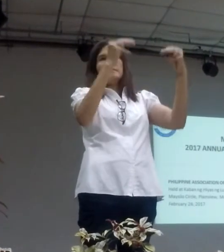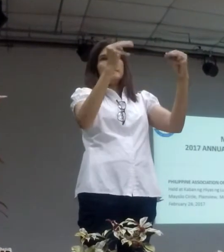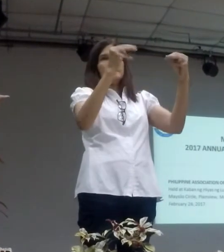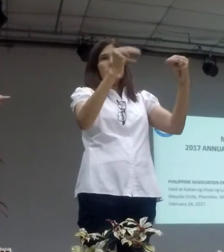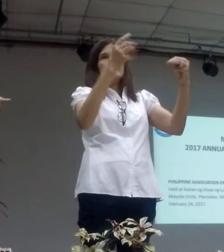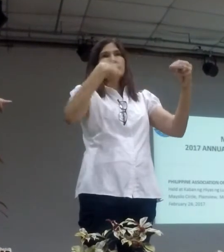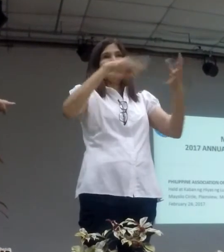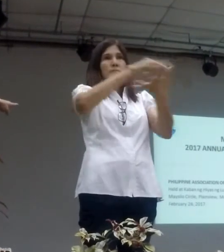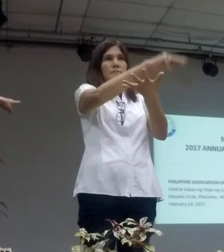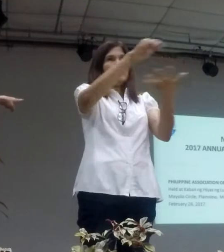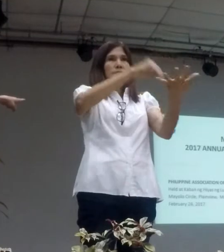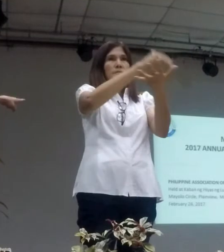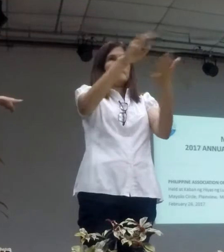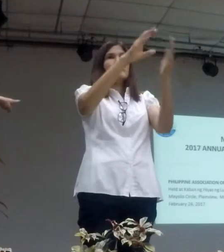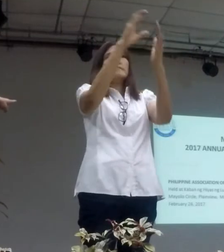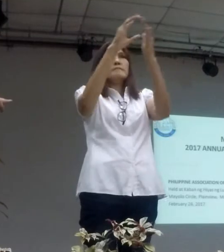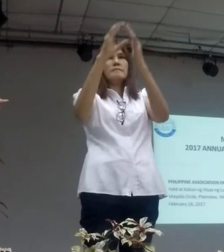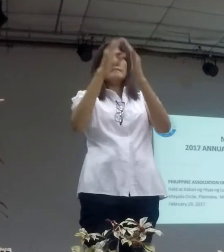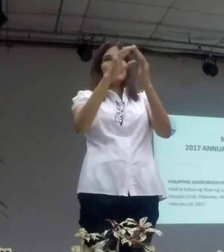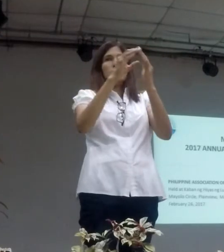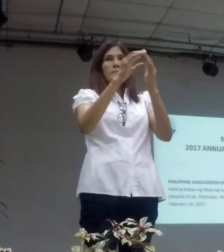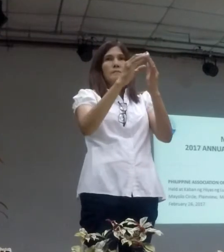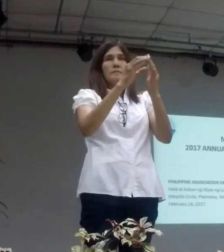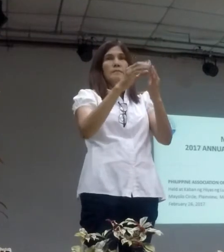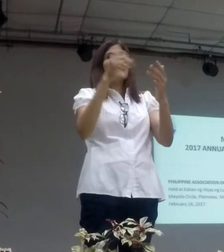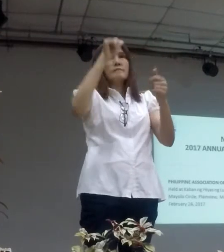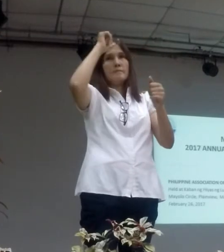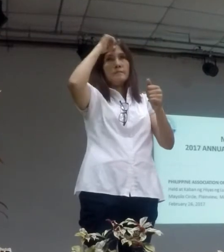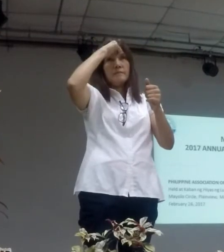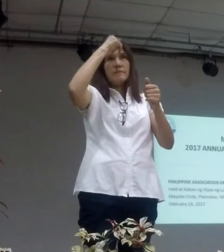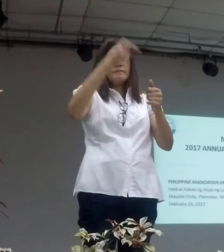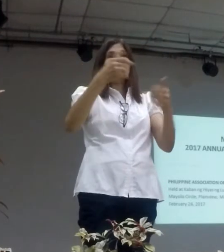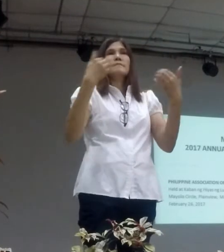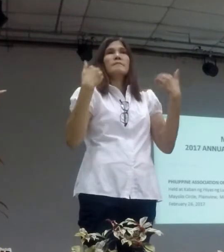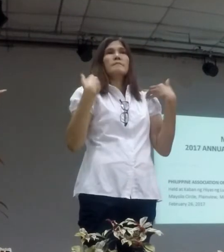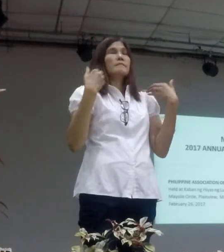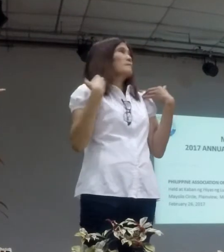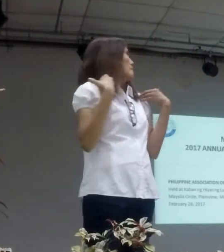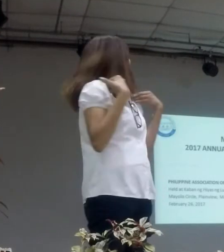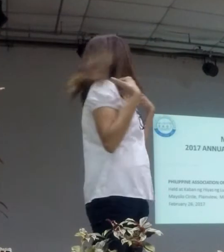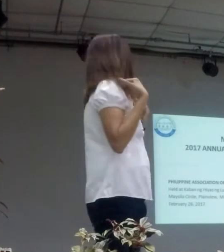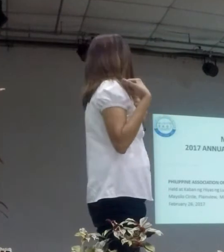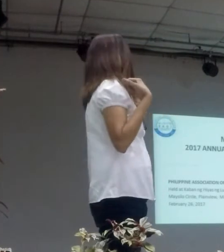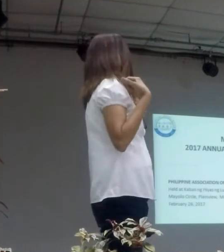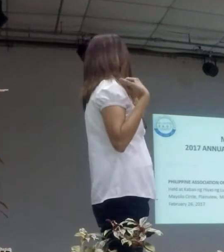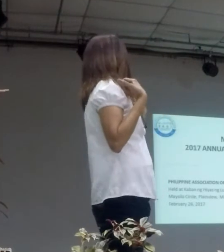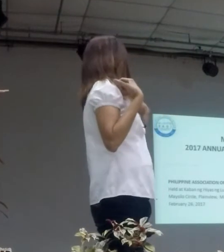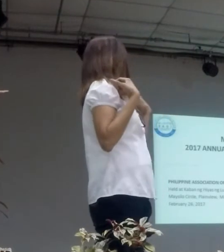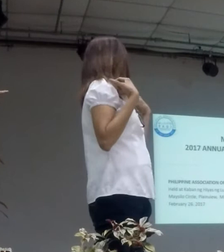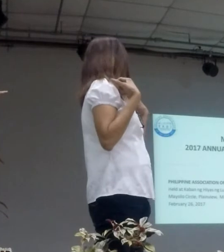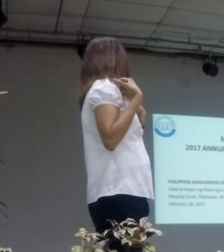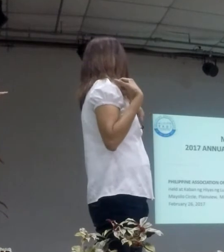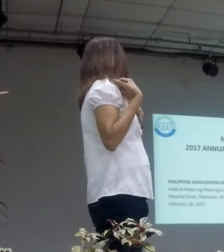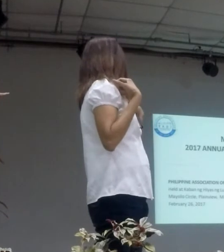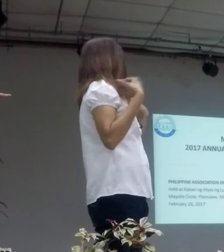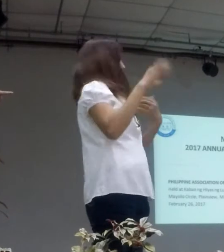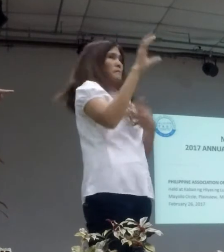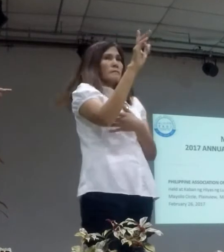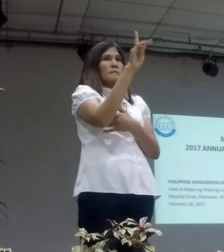in Mandaluyong City. If you remember, we had that Kaban ng Hiyas ng Lungsod